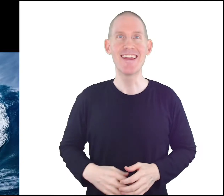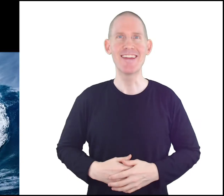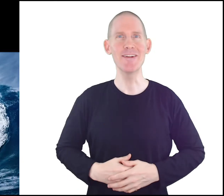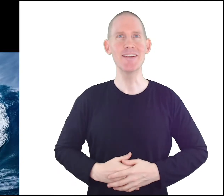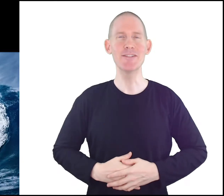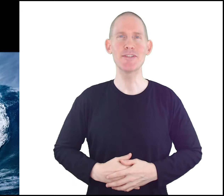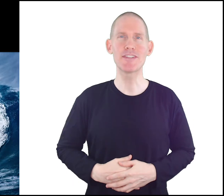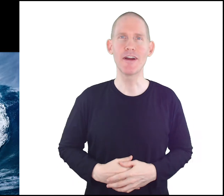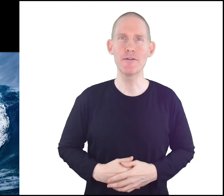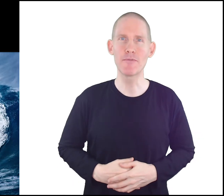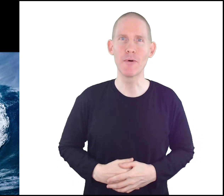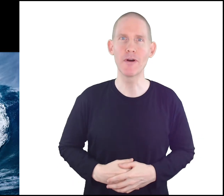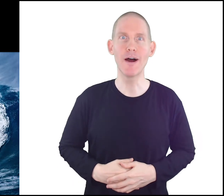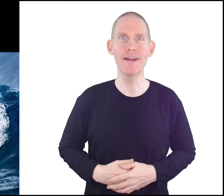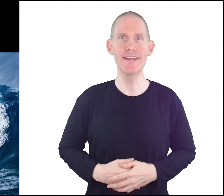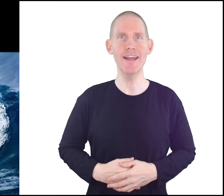Here is the sign for again.